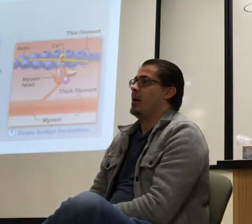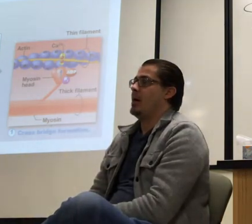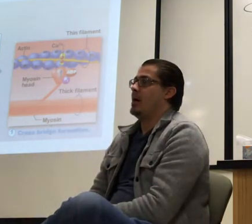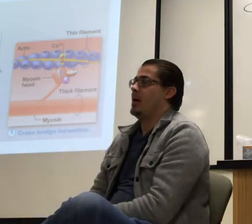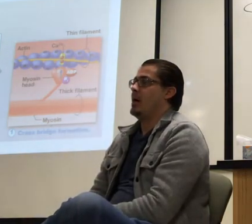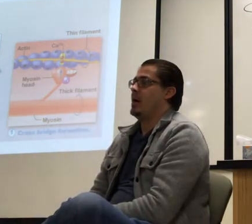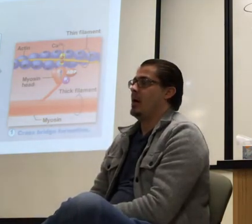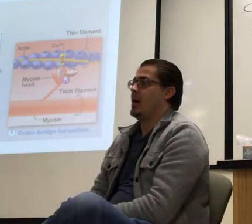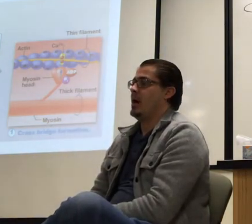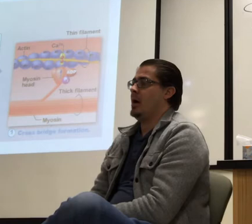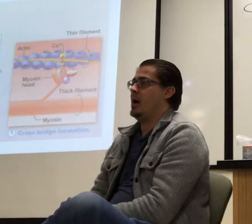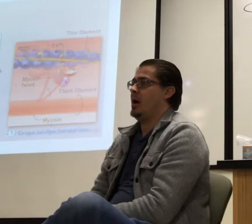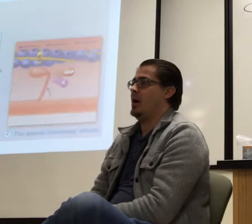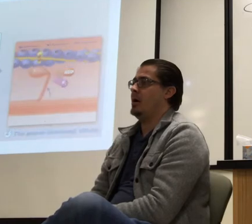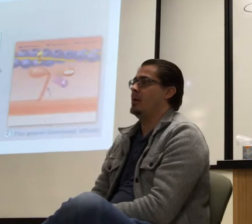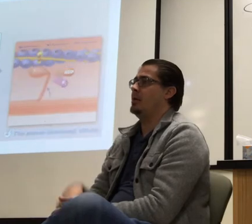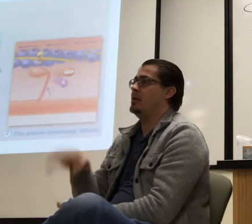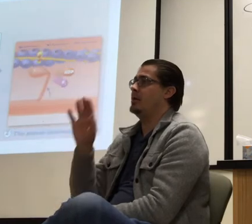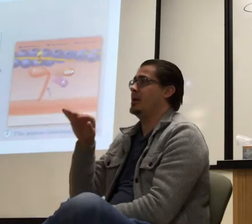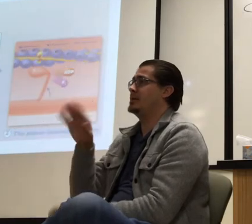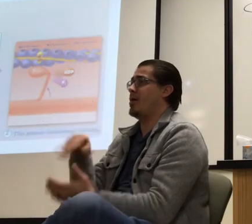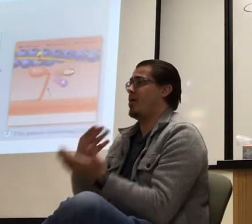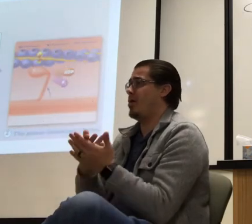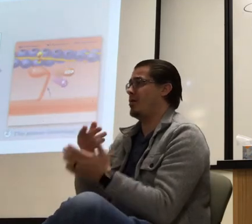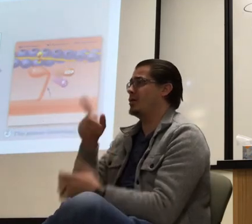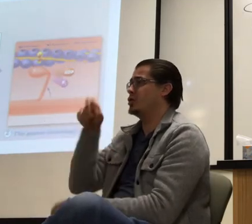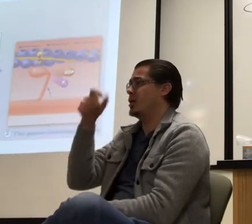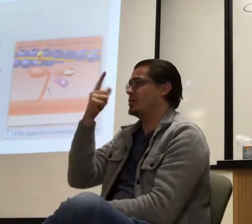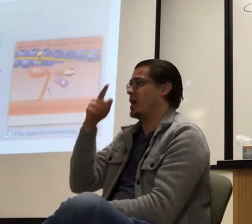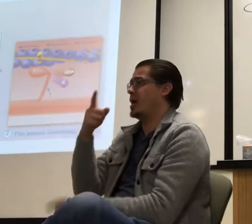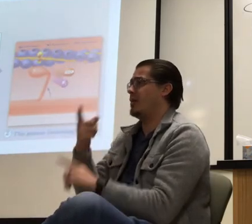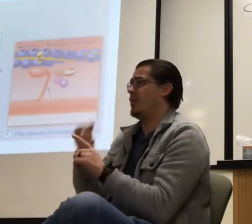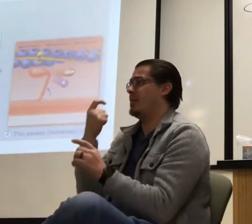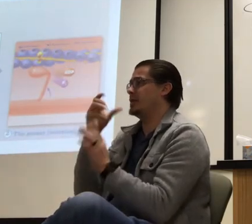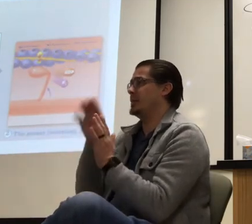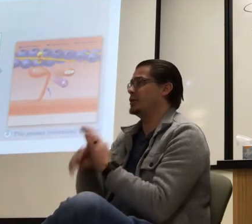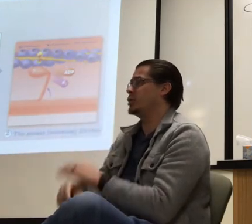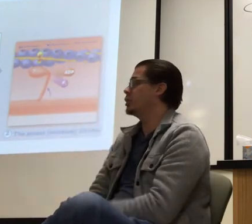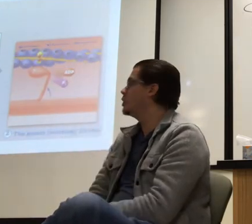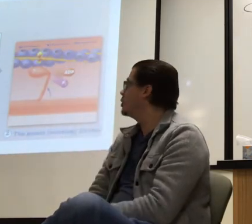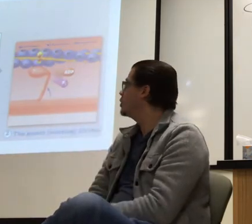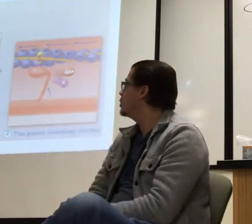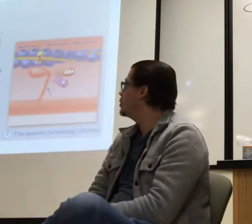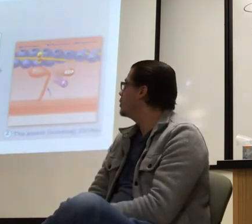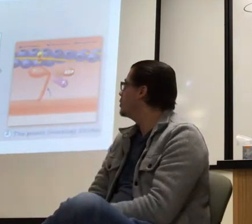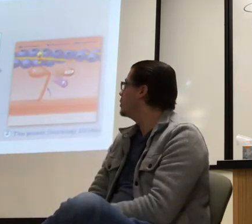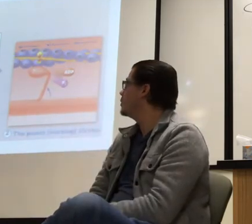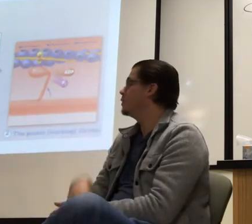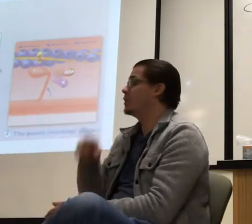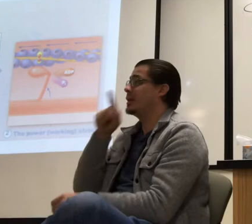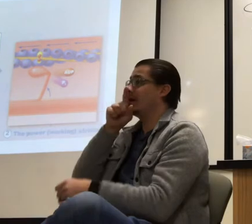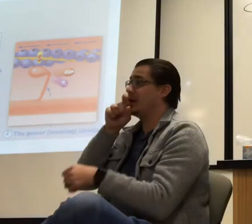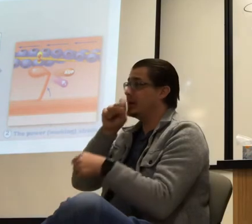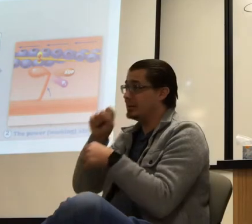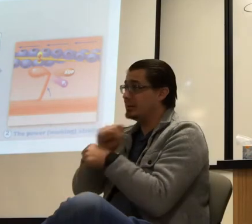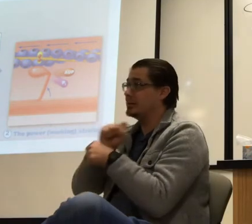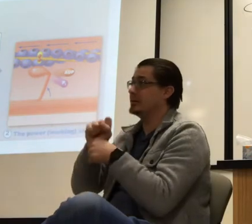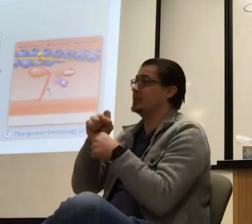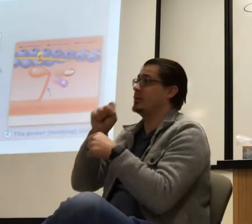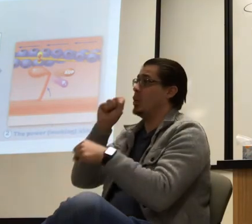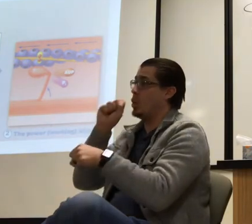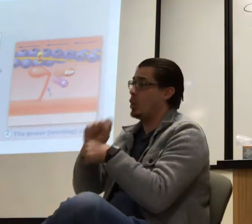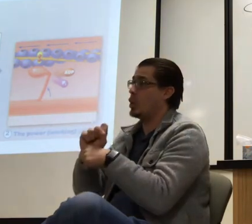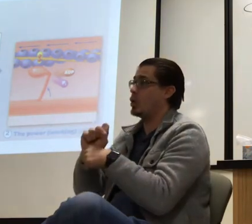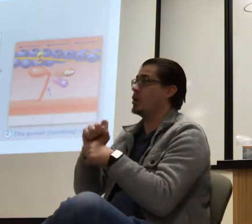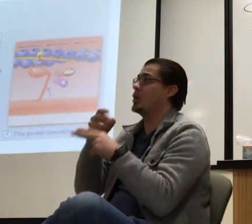So those are all the details I would get from that picture, and let's move on. The actual physical work is this step. It's called the